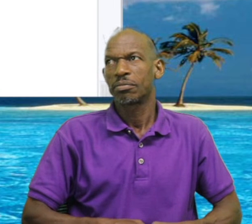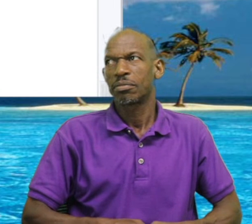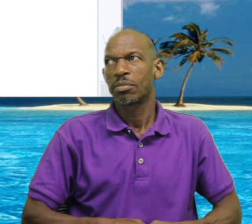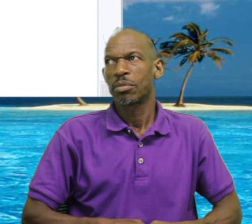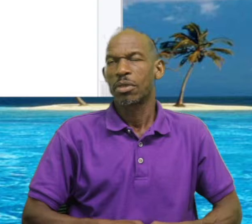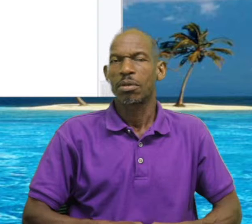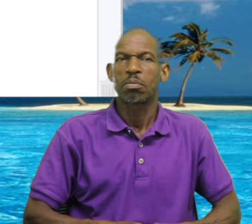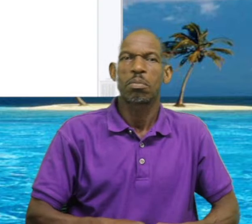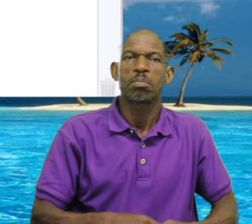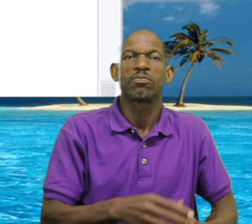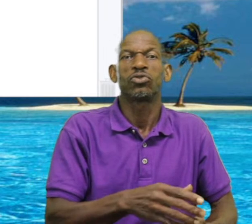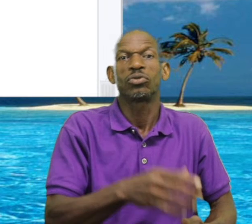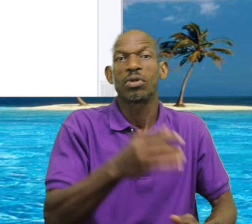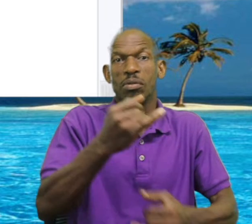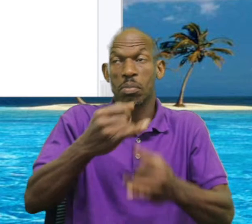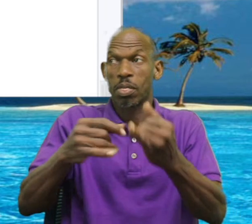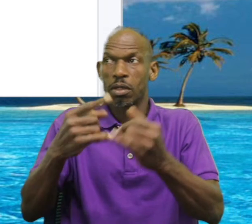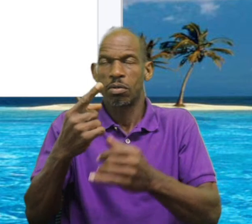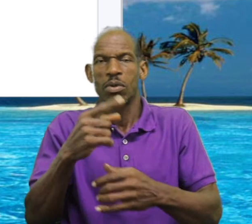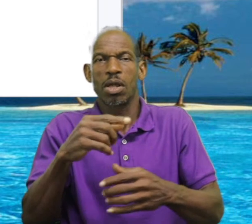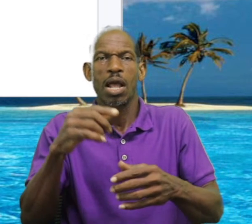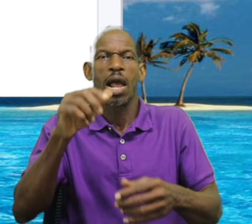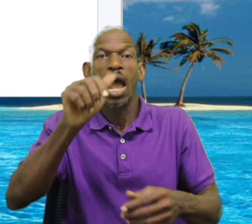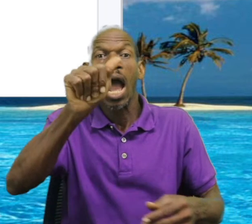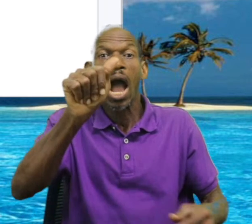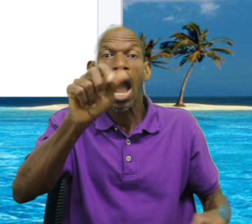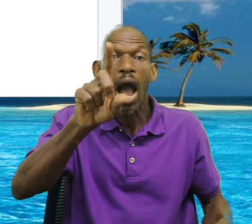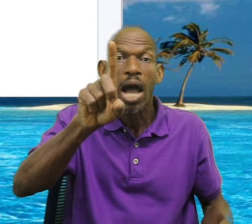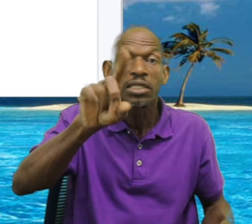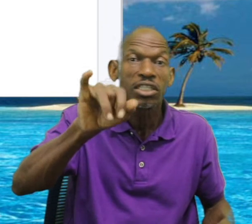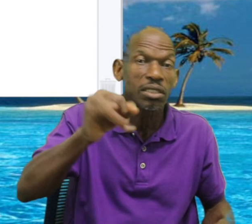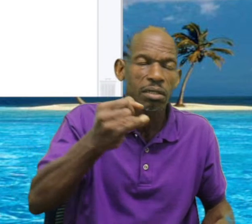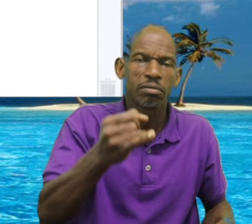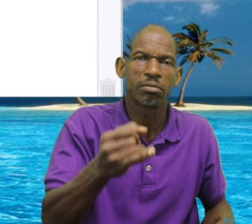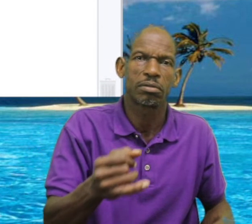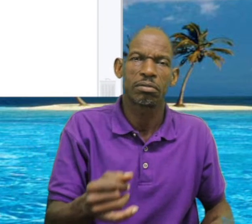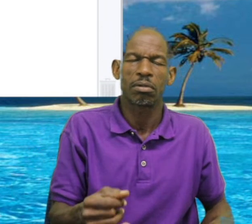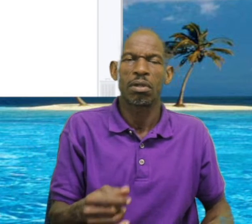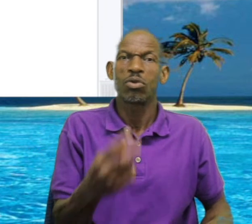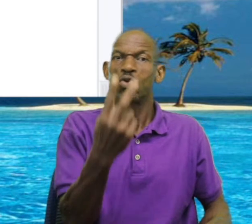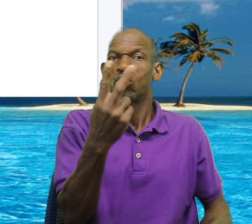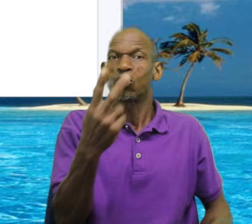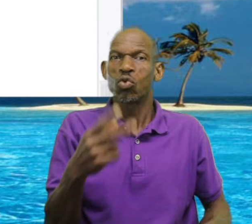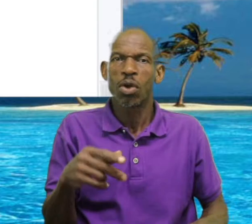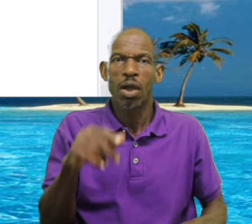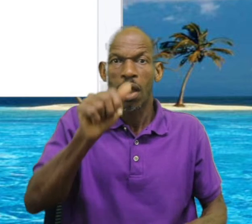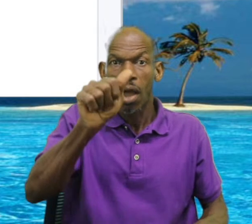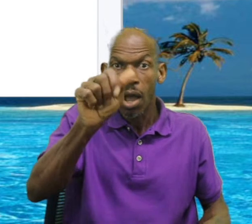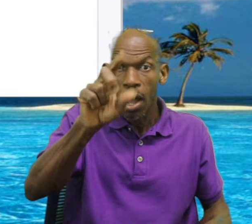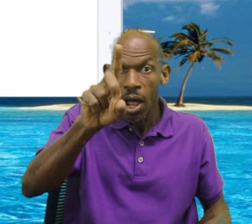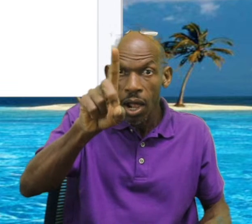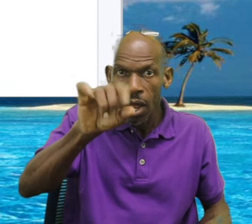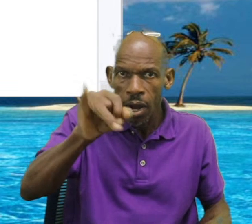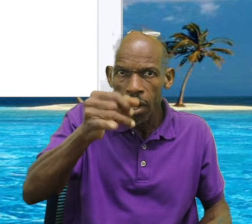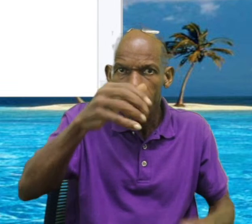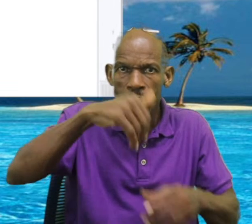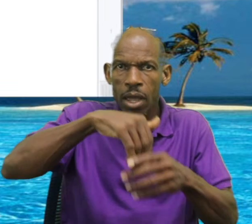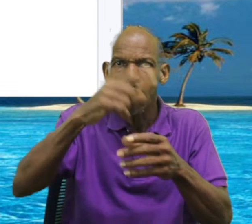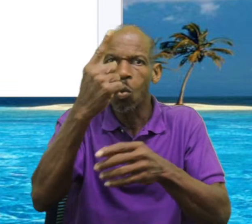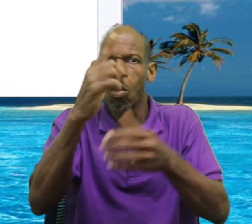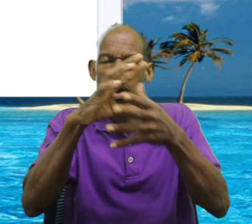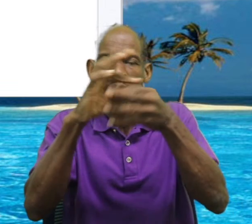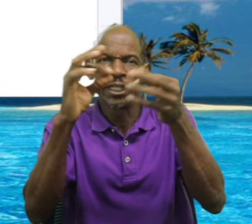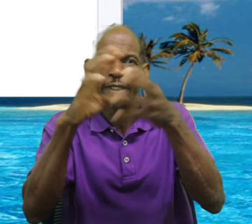Again, I am talking about adjectives. I have two adjectives together in my